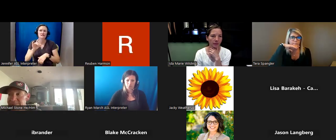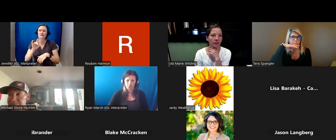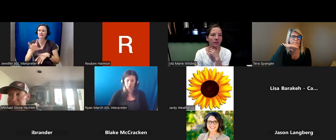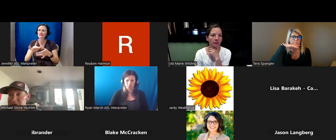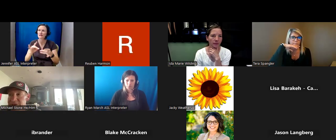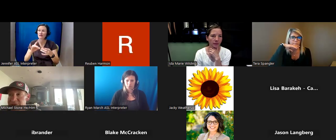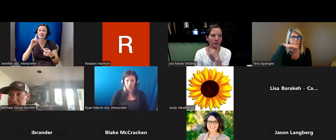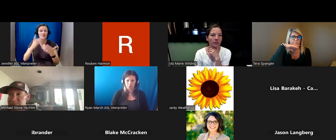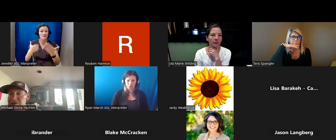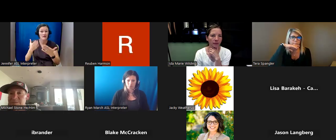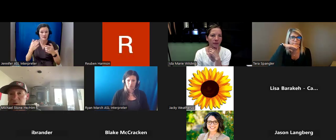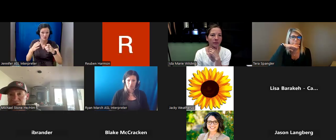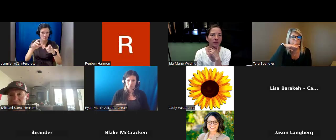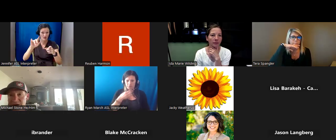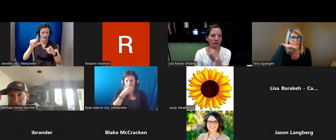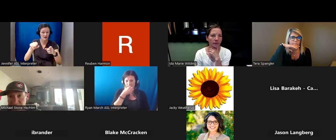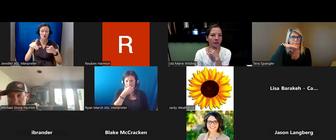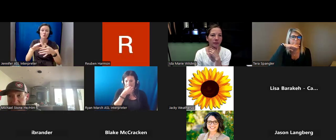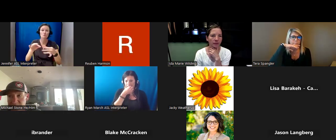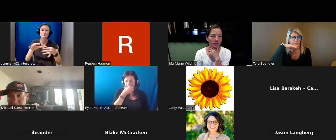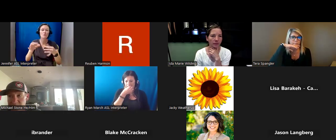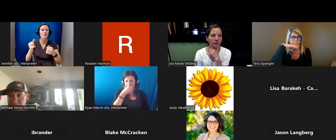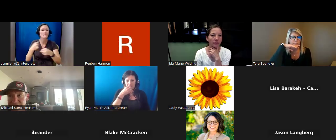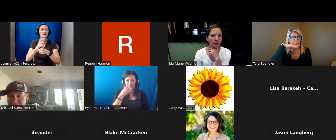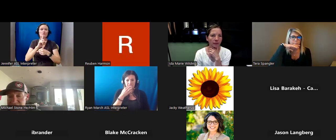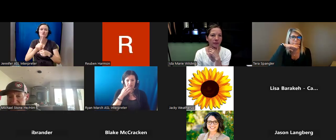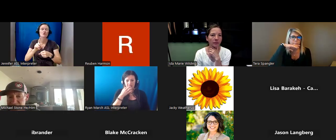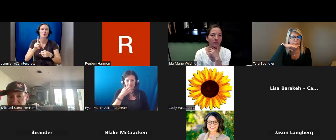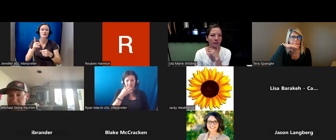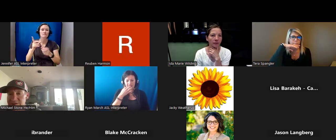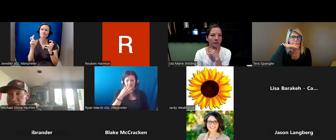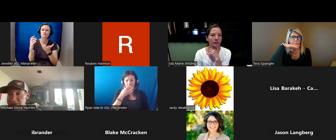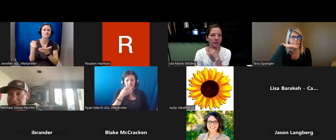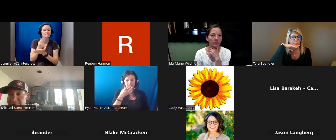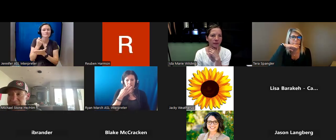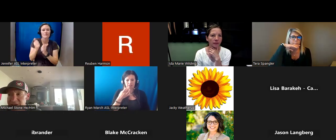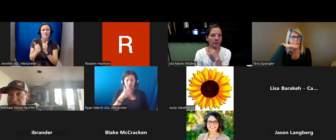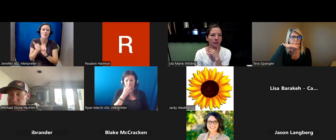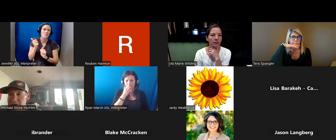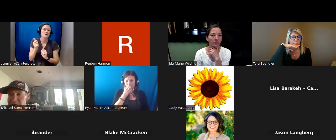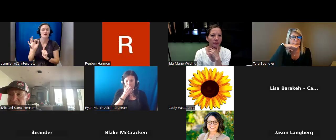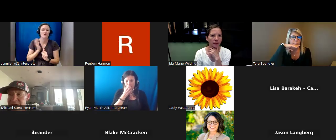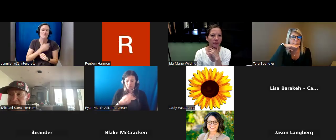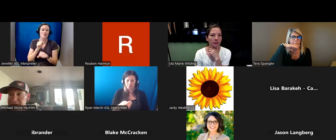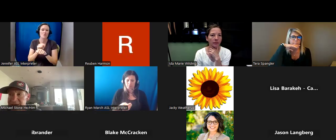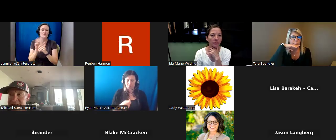Ida, to make the most of our work sessions, and it could have been Tara as